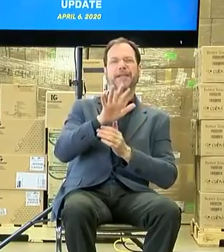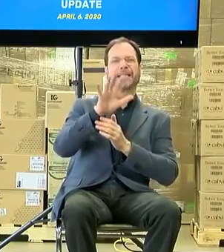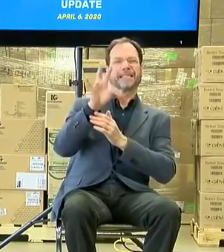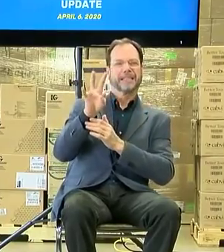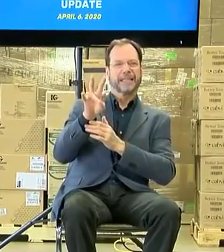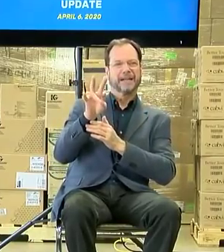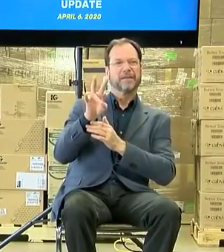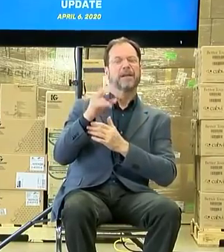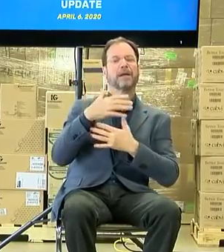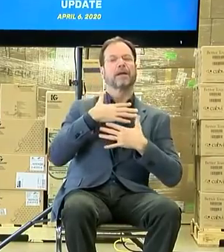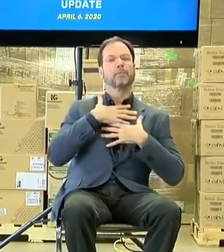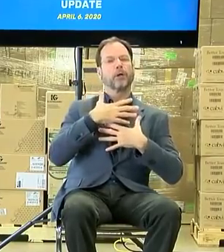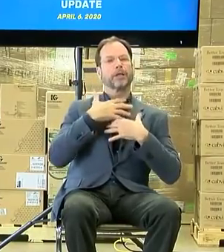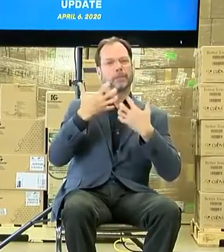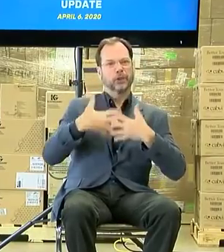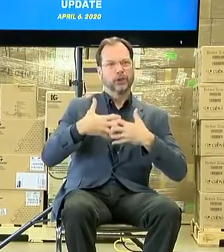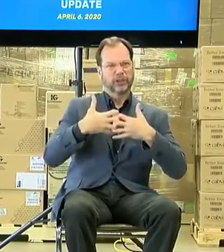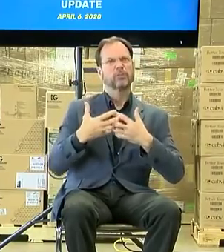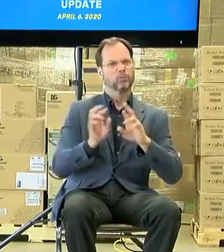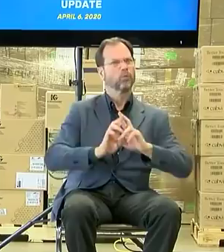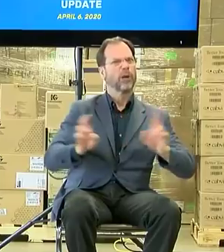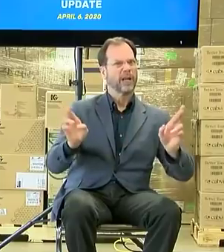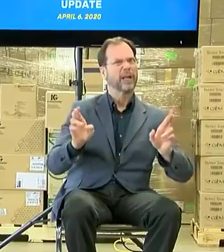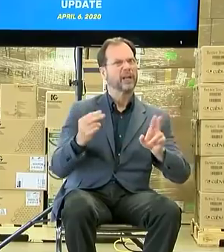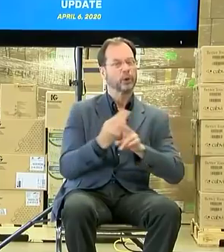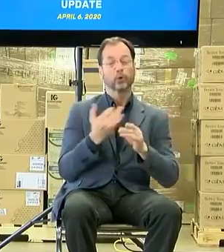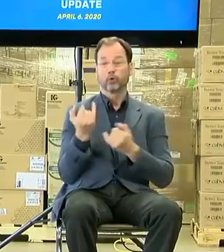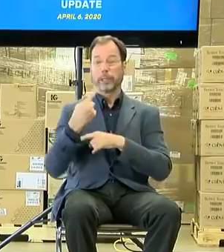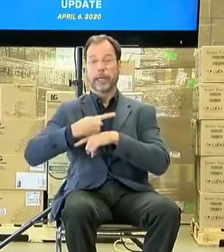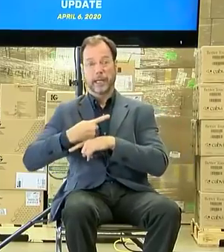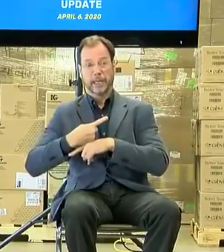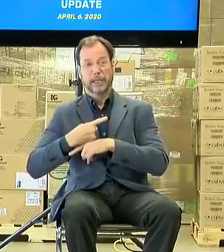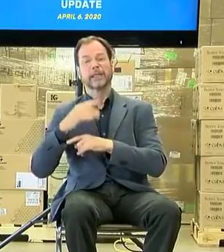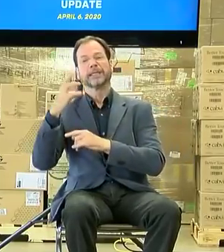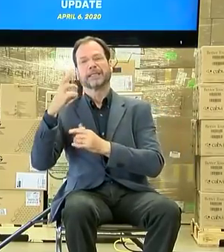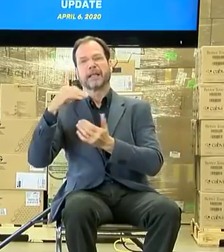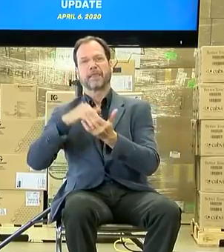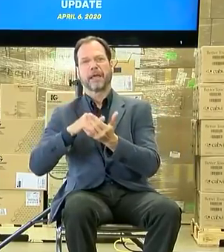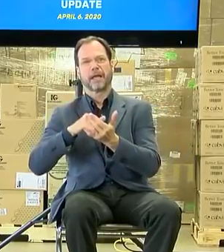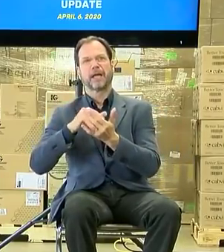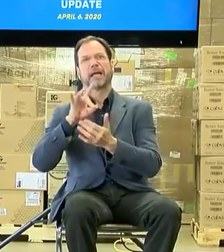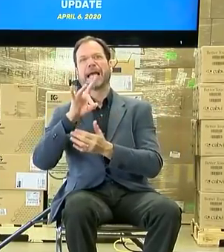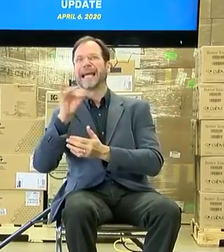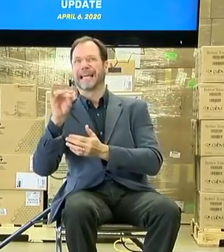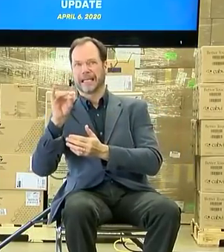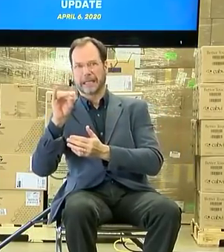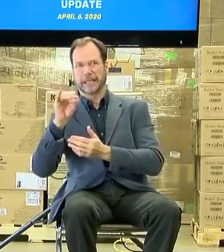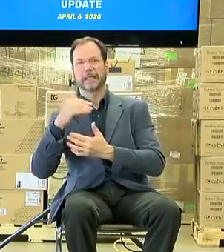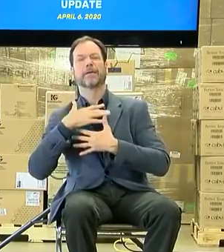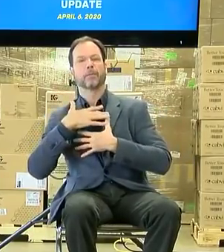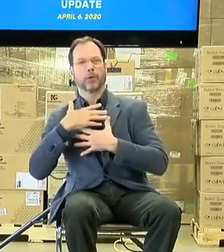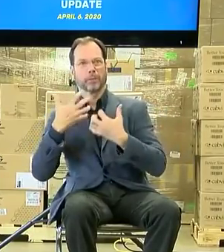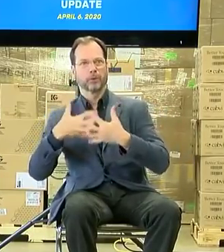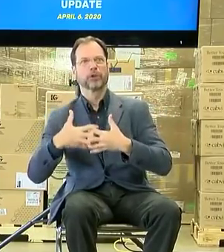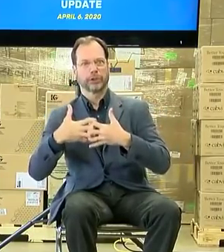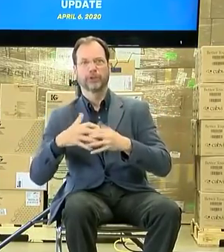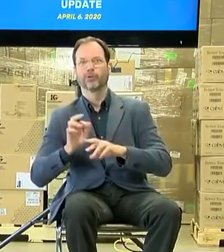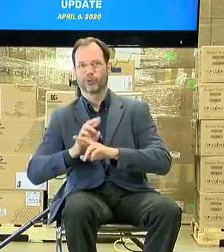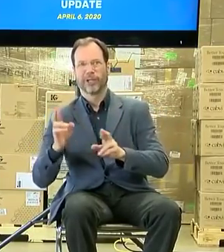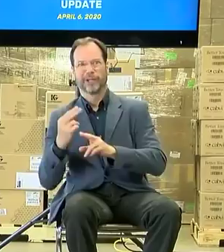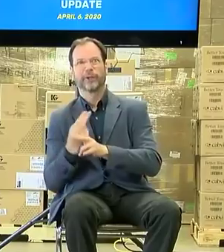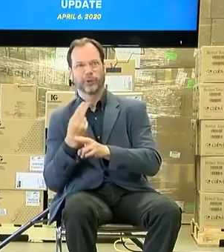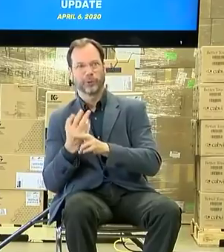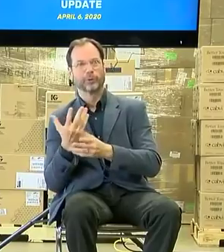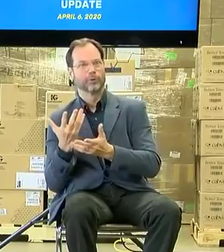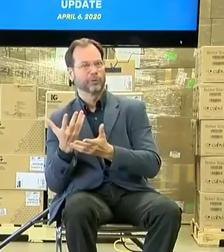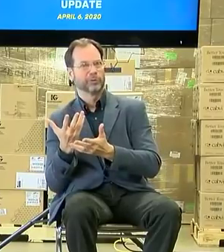8,857 ventilators that were available. Today, there are 6,080 ventilators that are available.